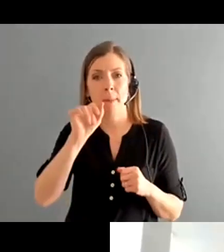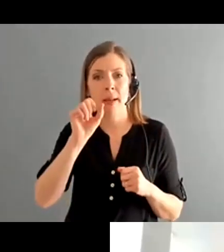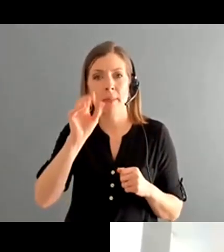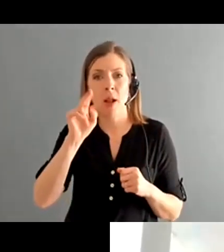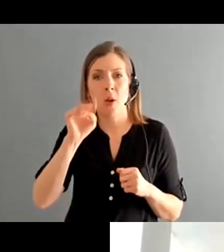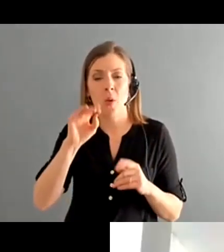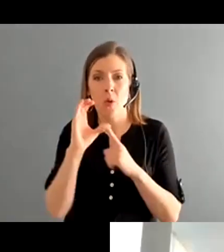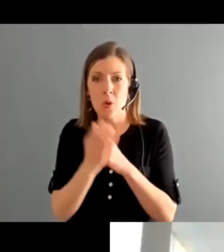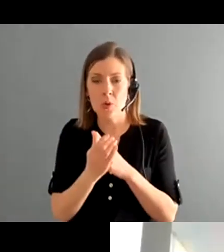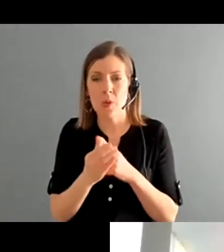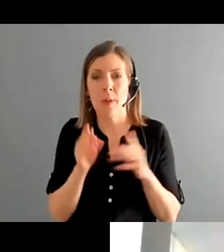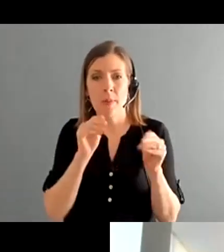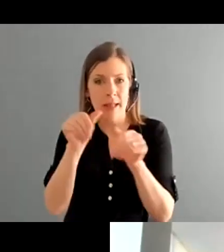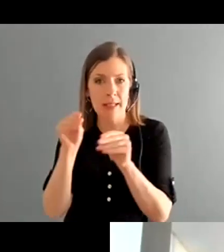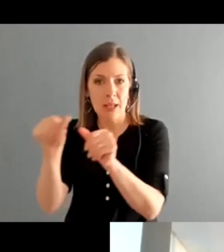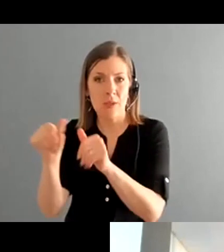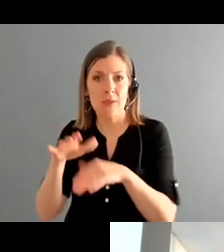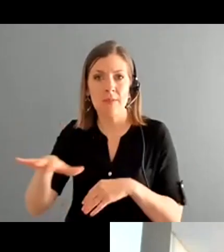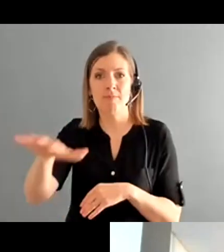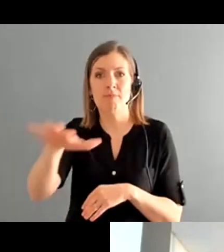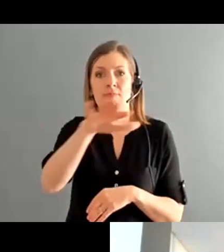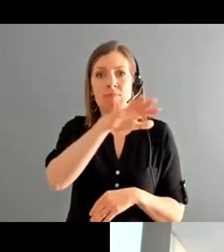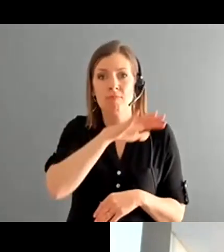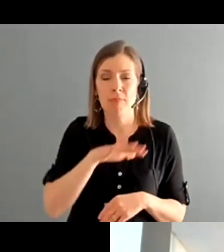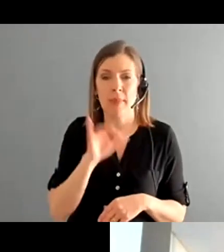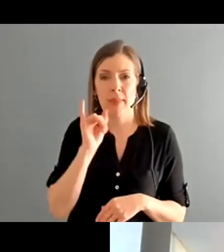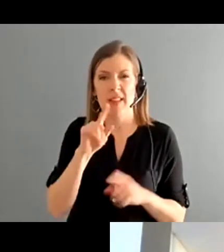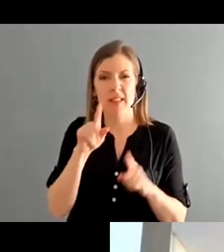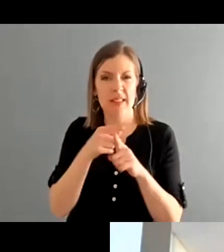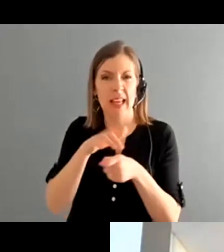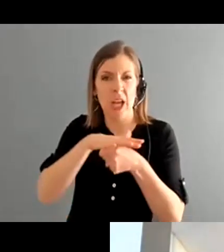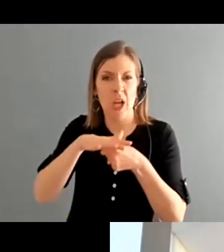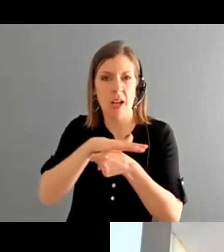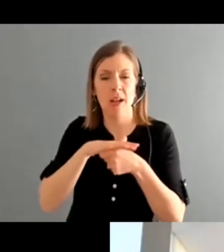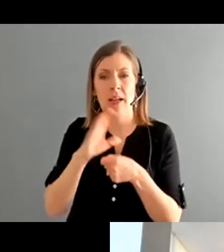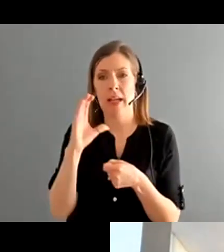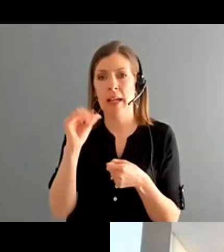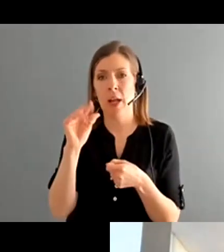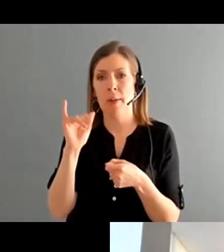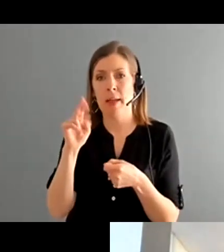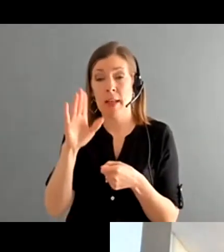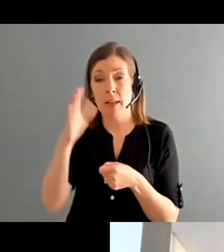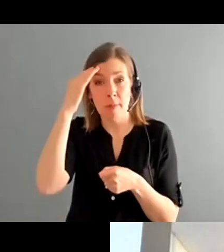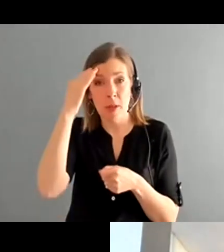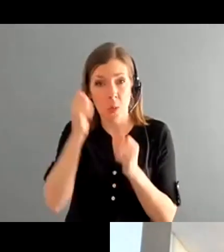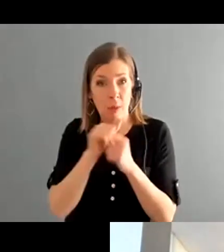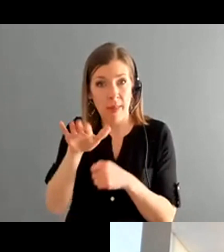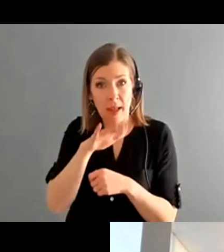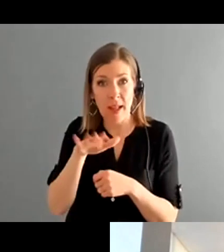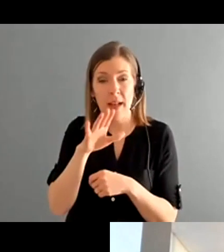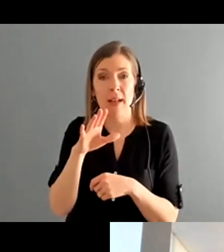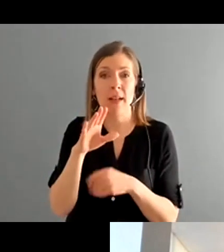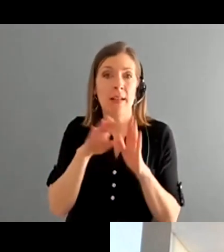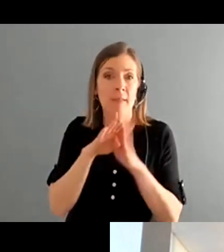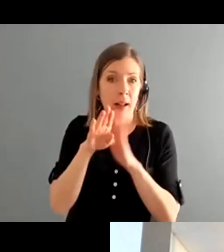plantations throughout this circum-Caribbean area. And so people who are familiar with the United Fruit Company and all of those